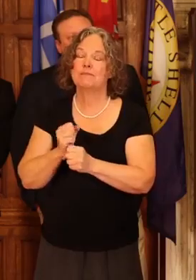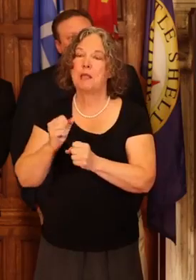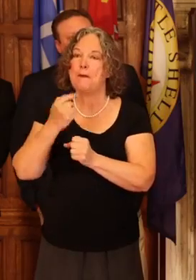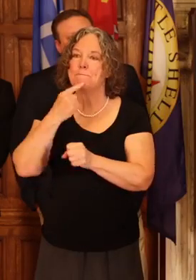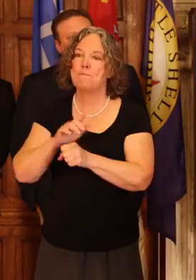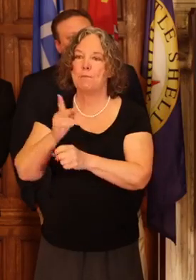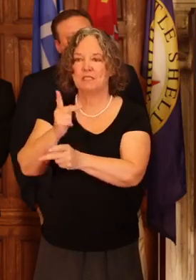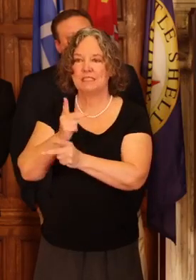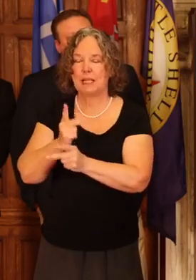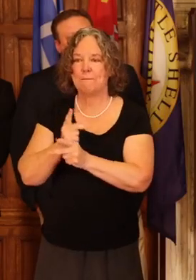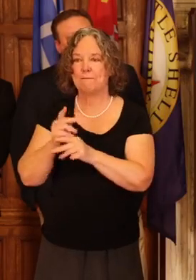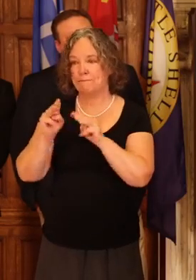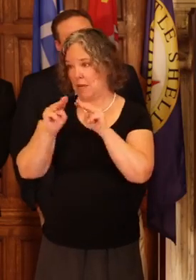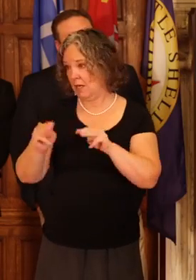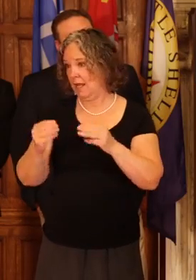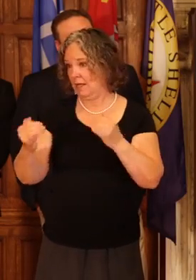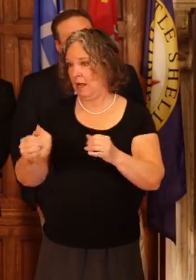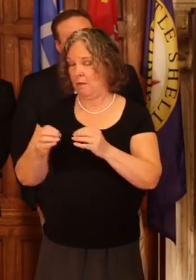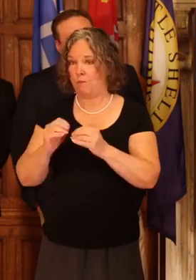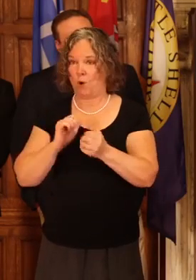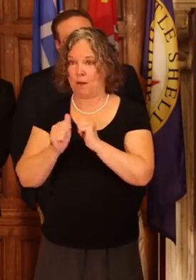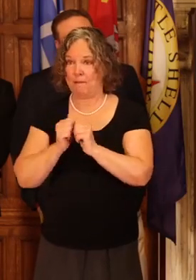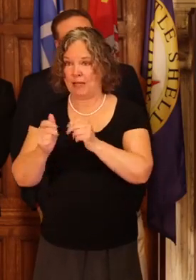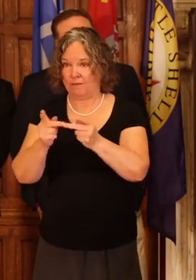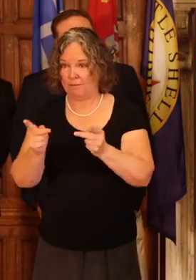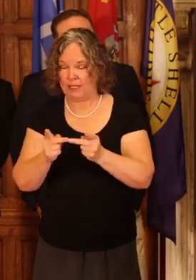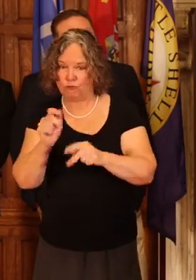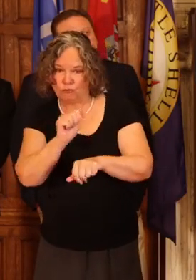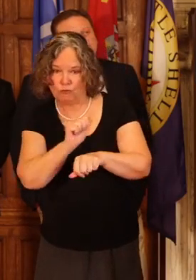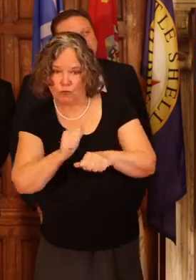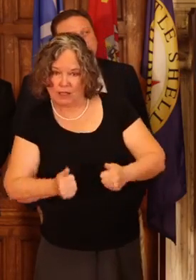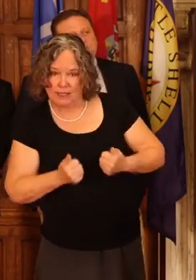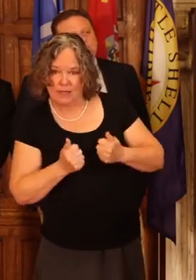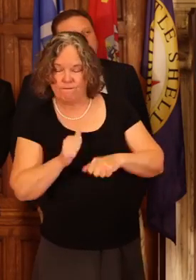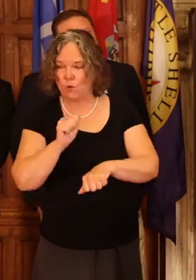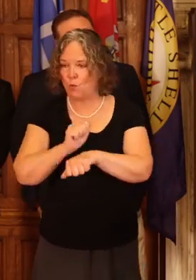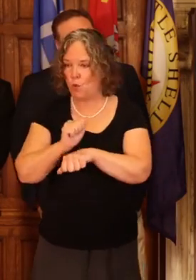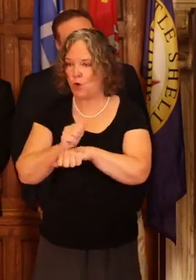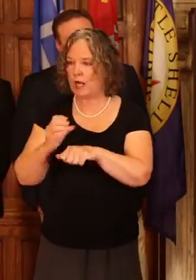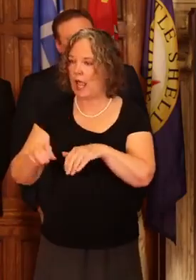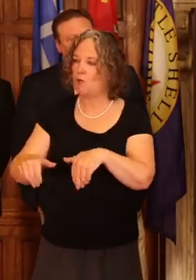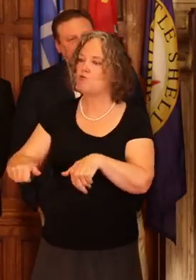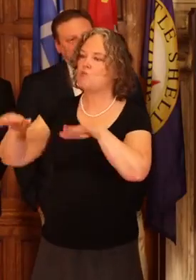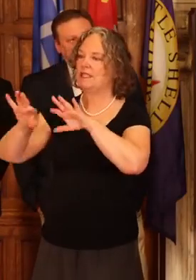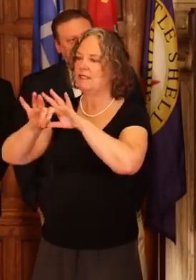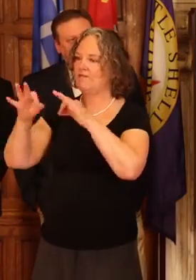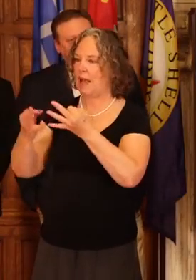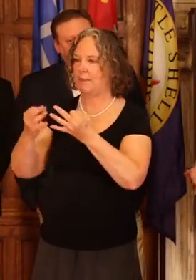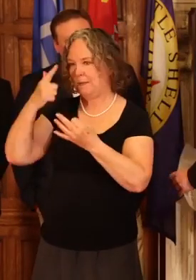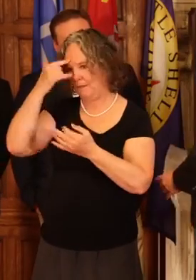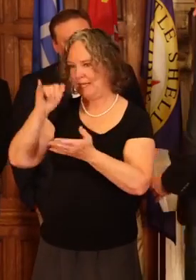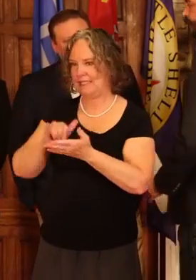more competitive place to live, work, and raise a family because of it.